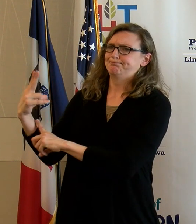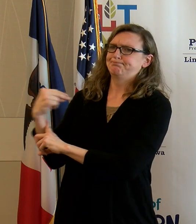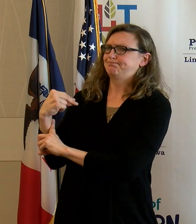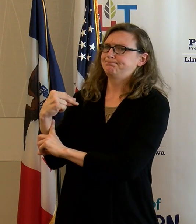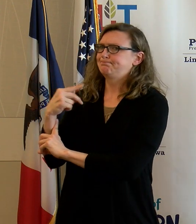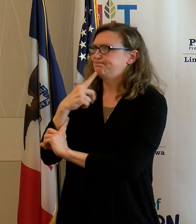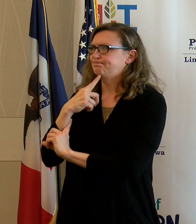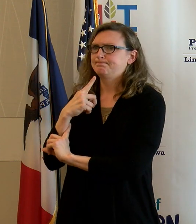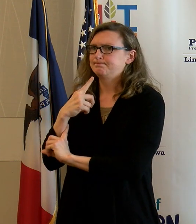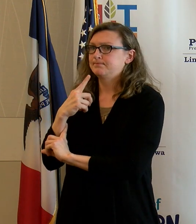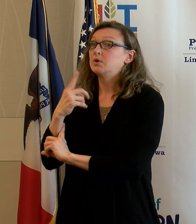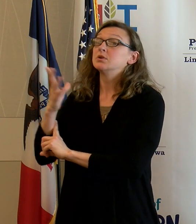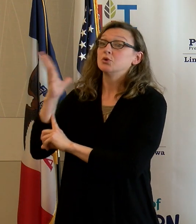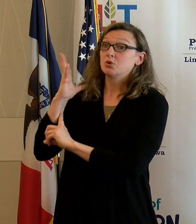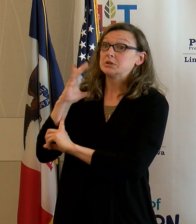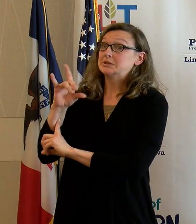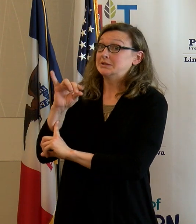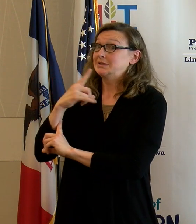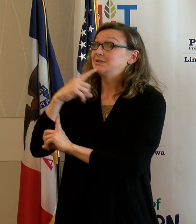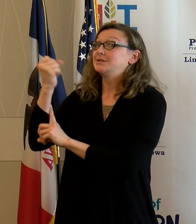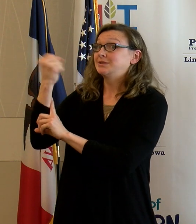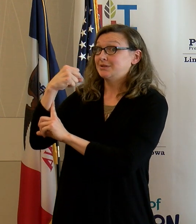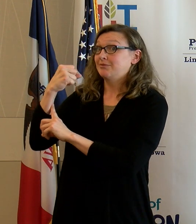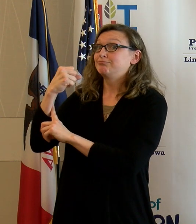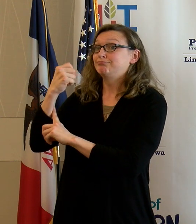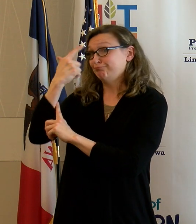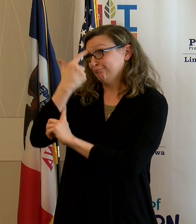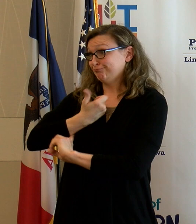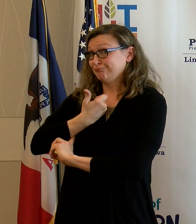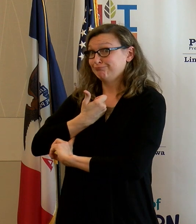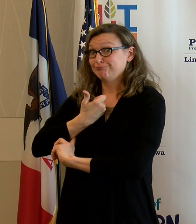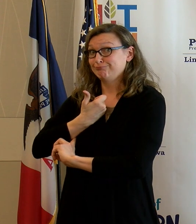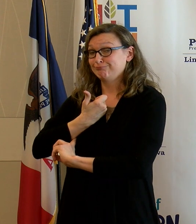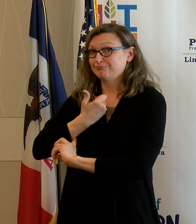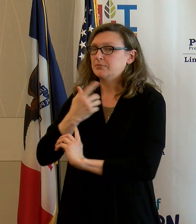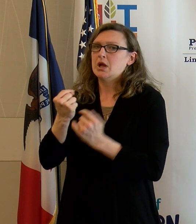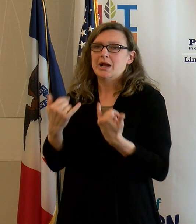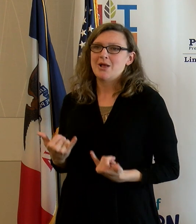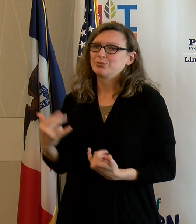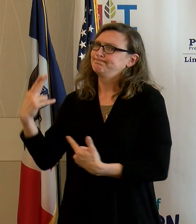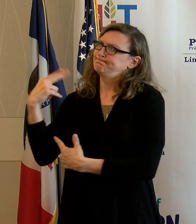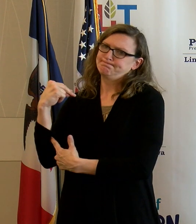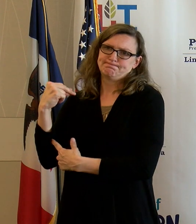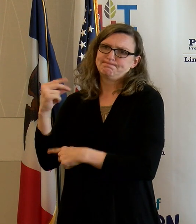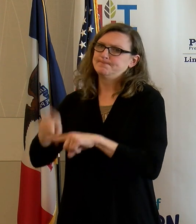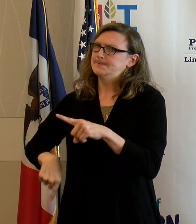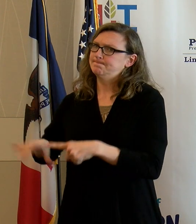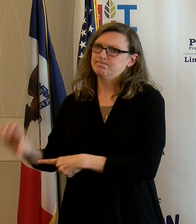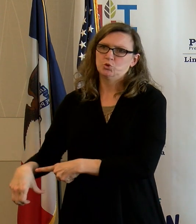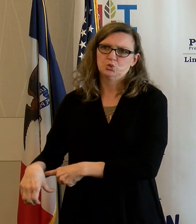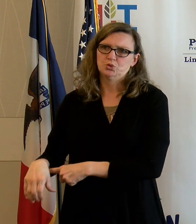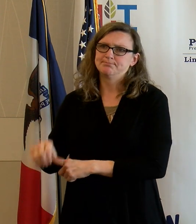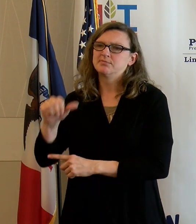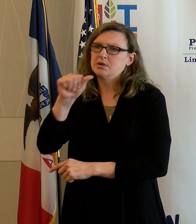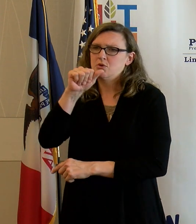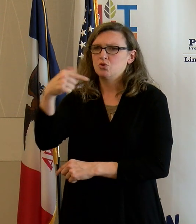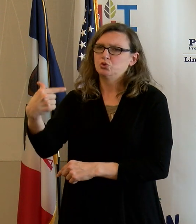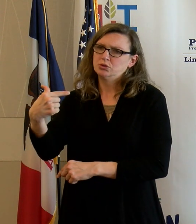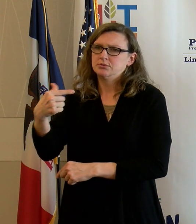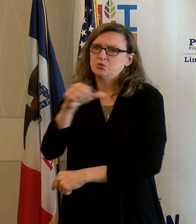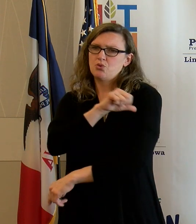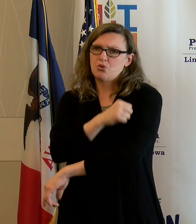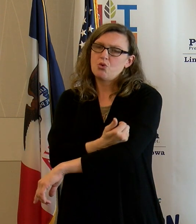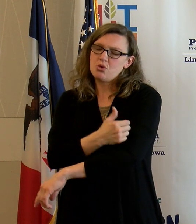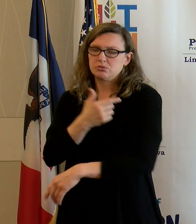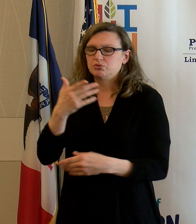just recently, the governor has sought the advice of the Attorney General and has suggested